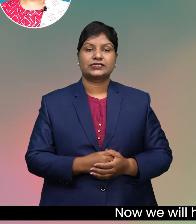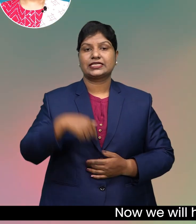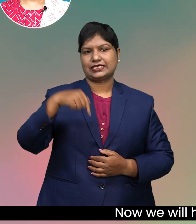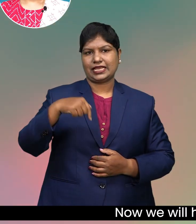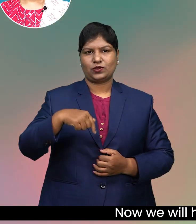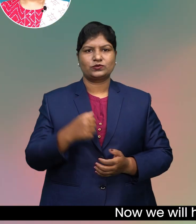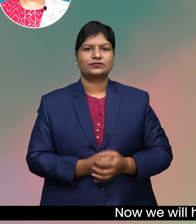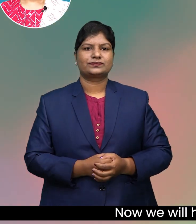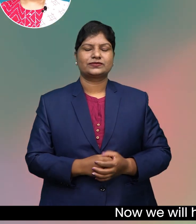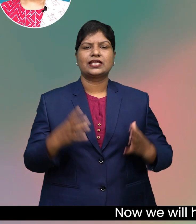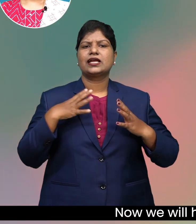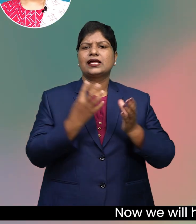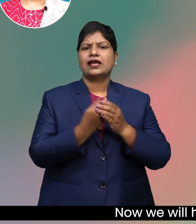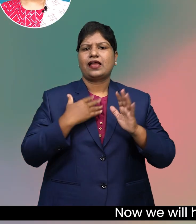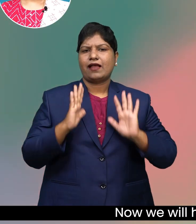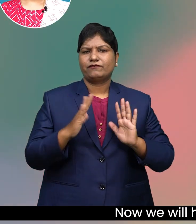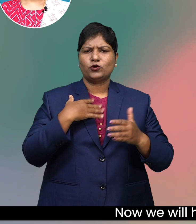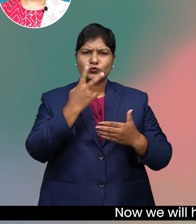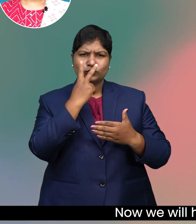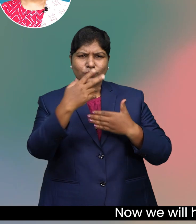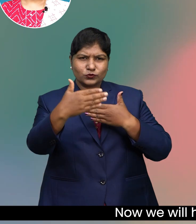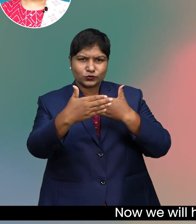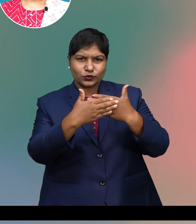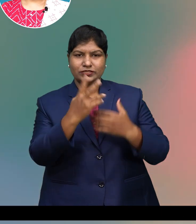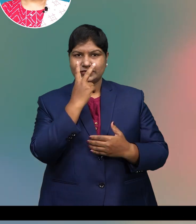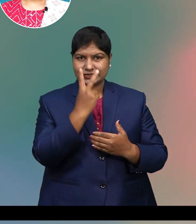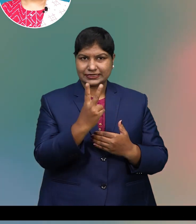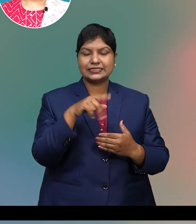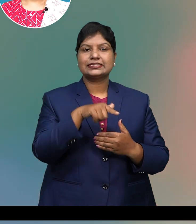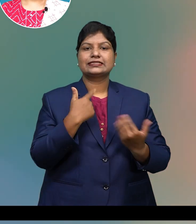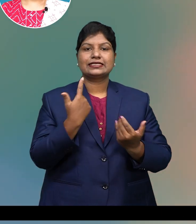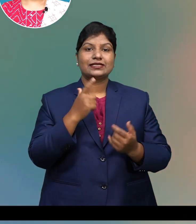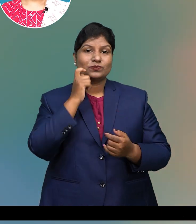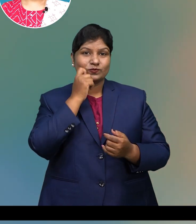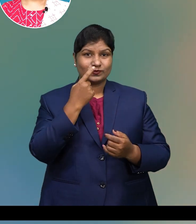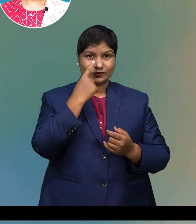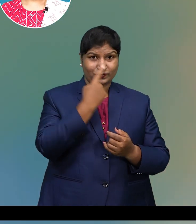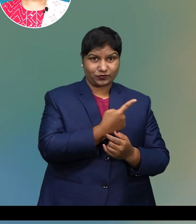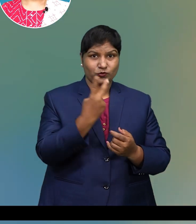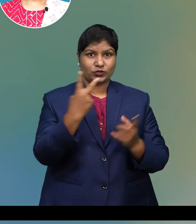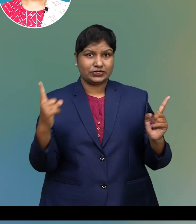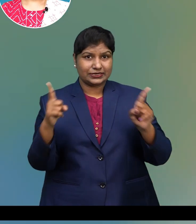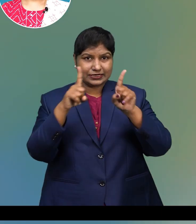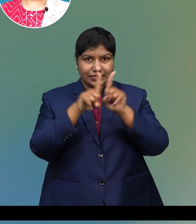Now, we will have a close look at sexual reproduction